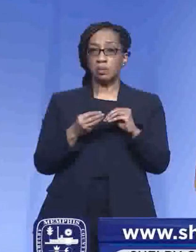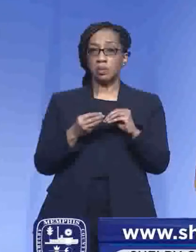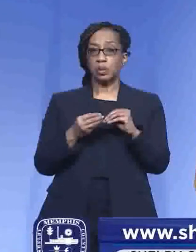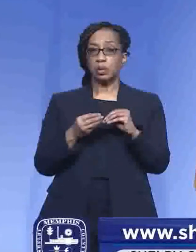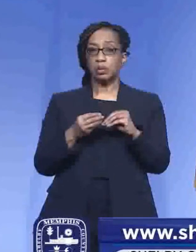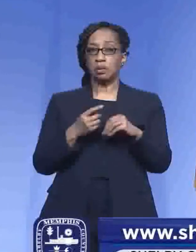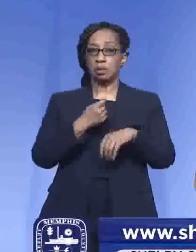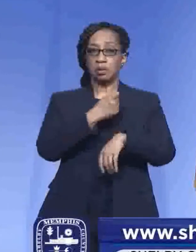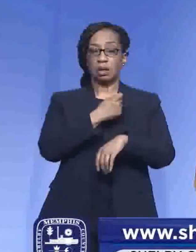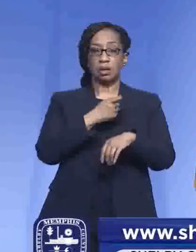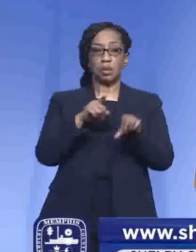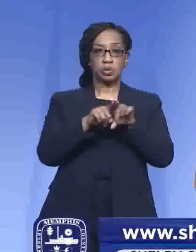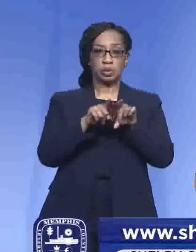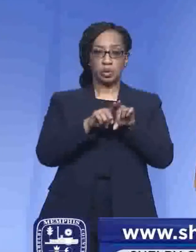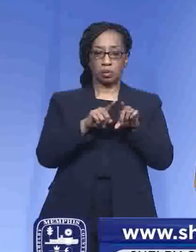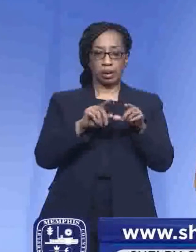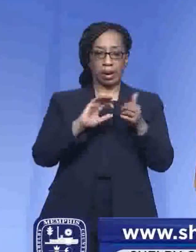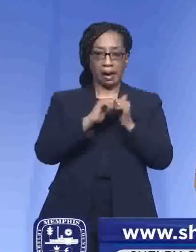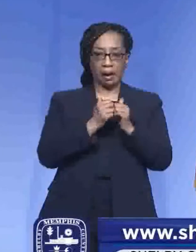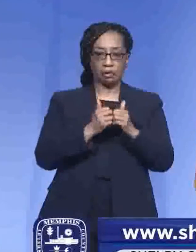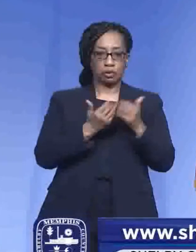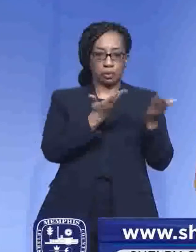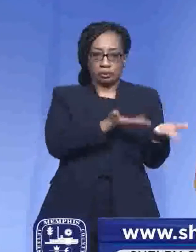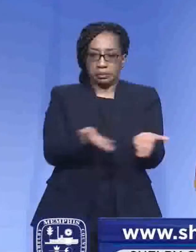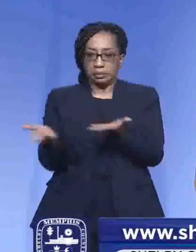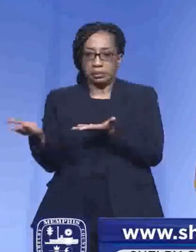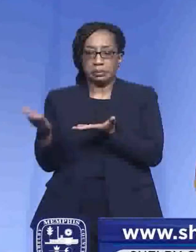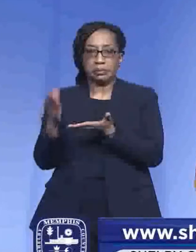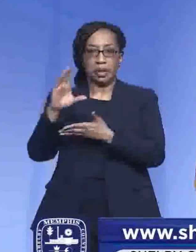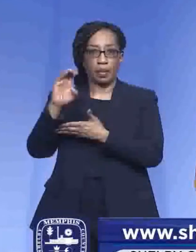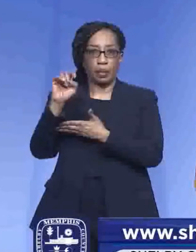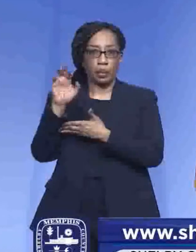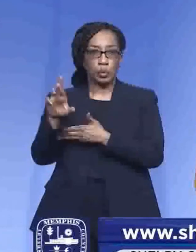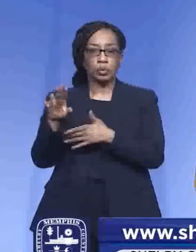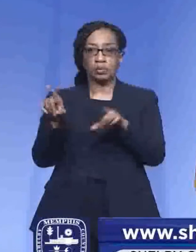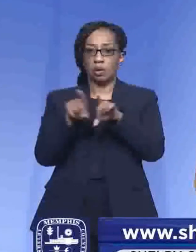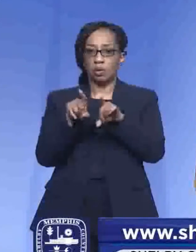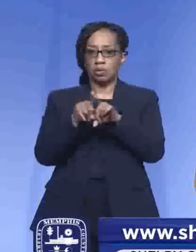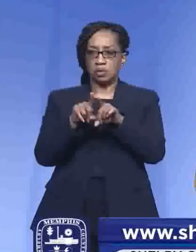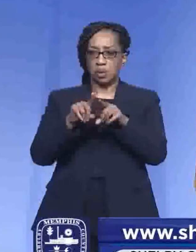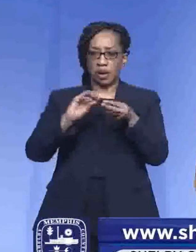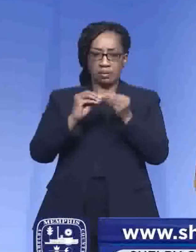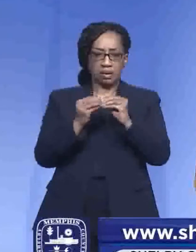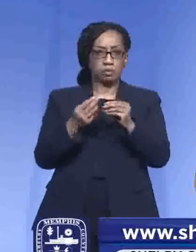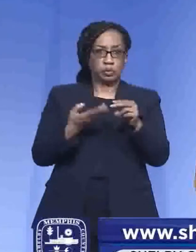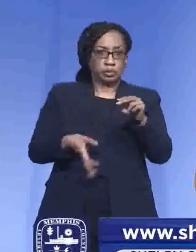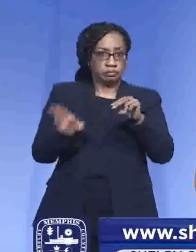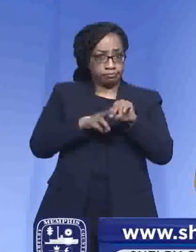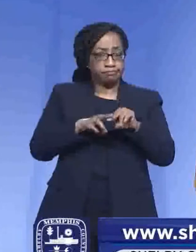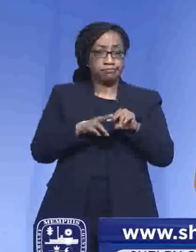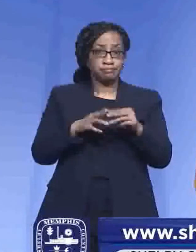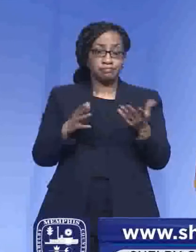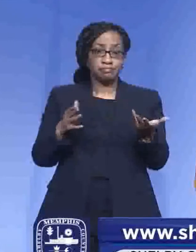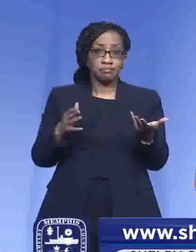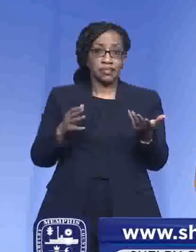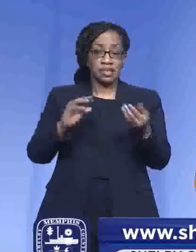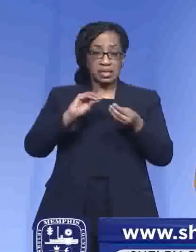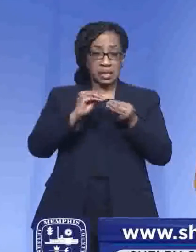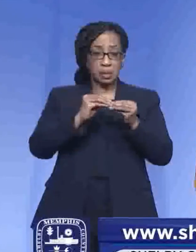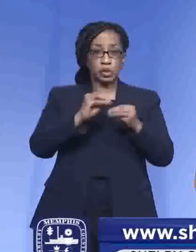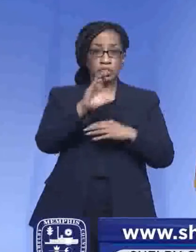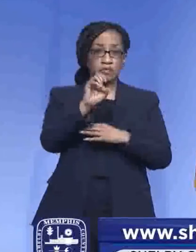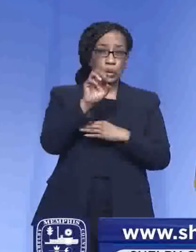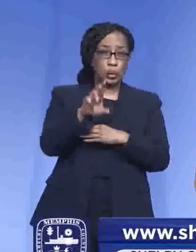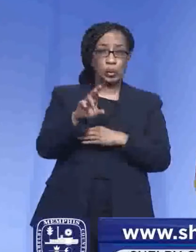things to transport coolers and the number of vaccines in inventory will always be pressure to go up. But right now,